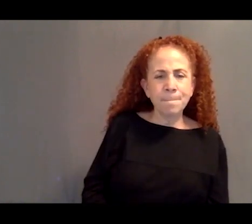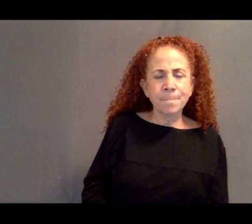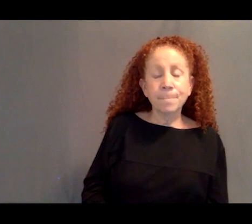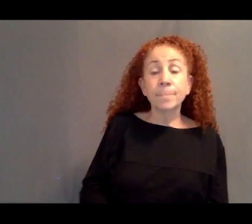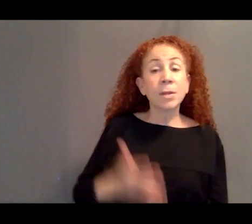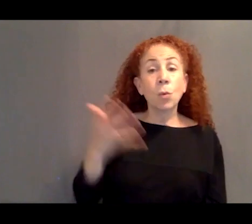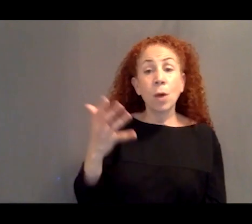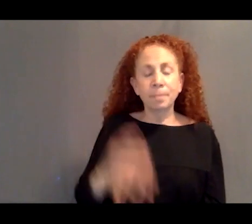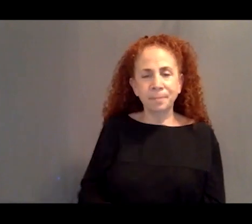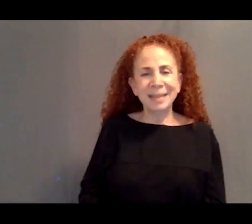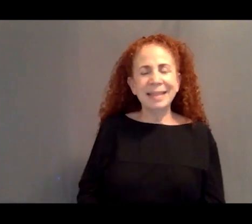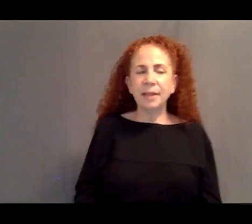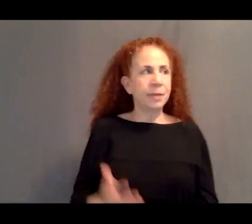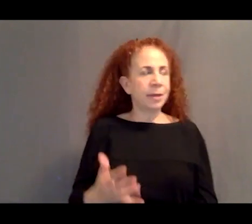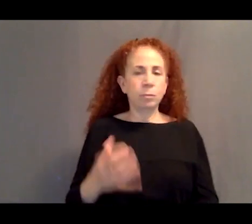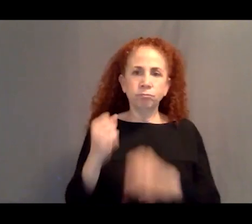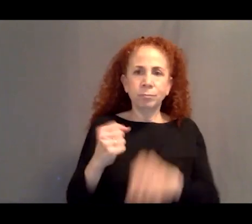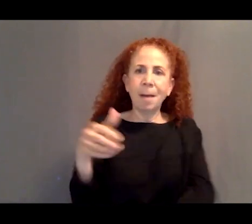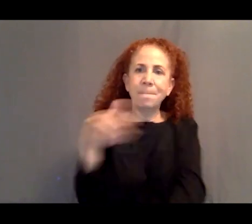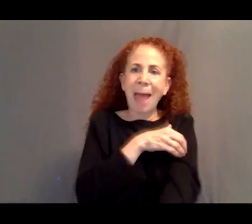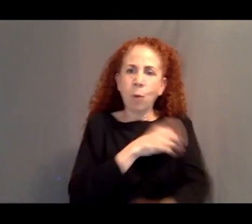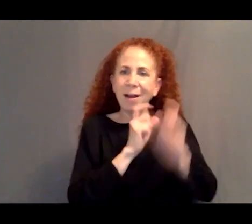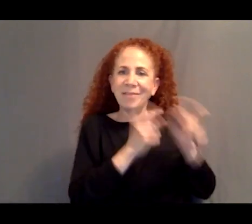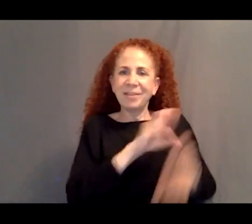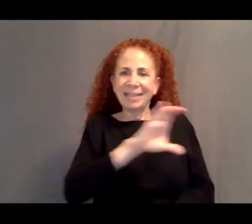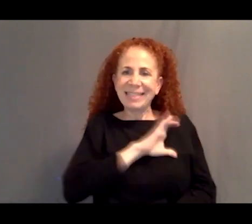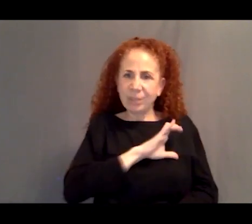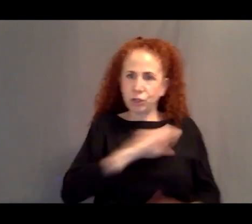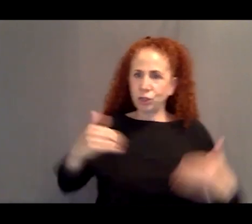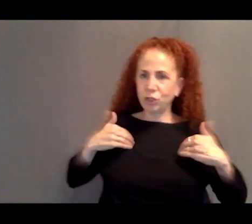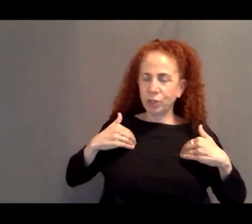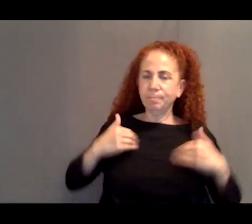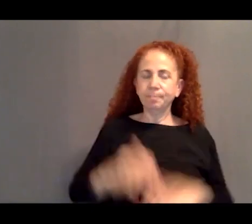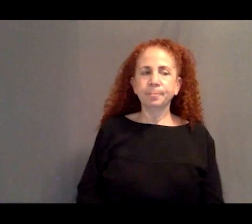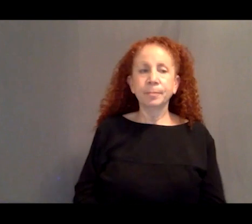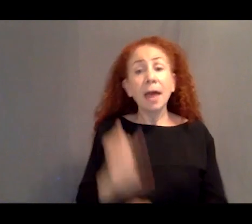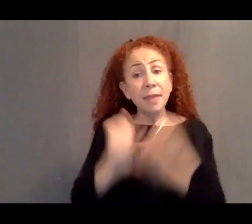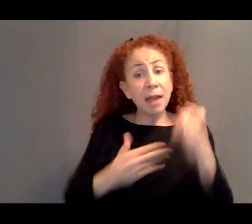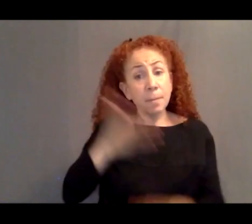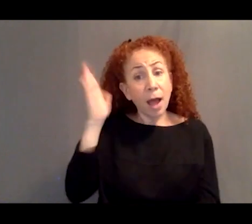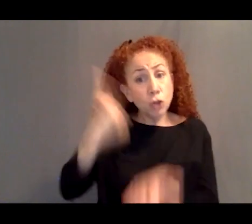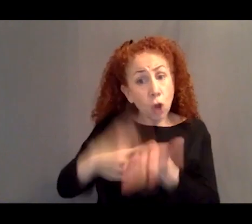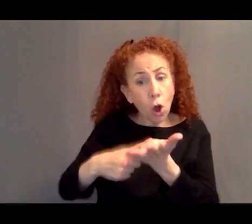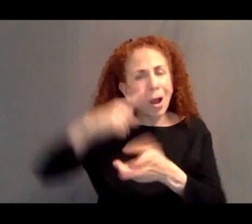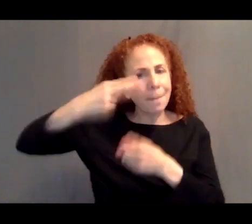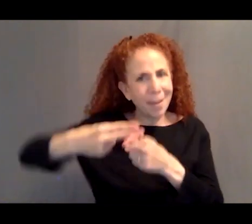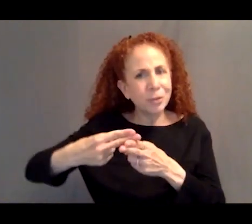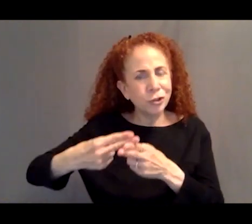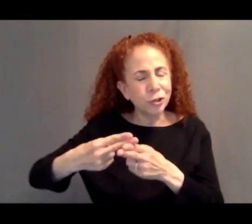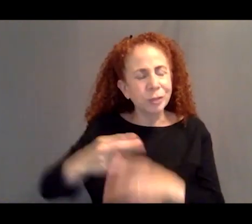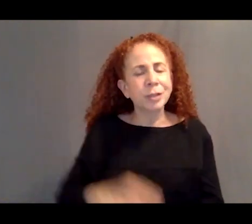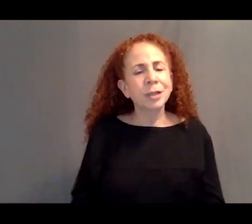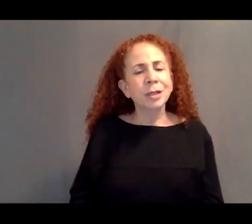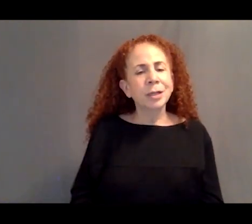enduring power of citizenship. And as I alluded to at the end of the talk, I think that it's important